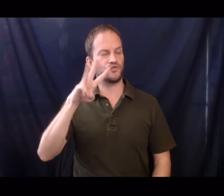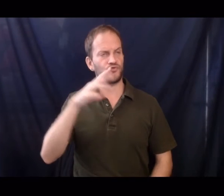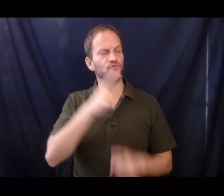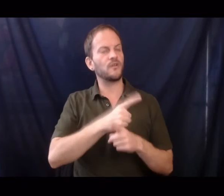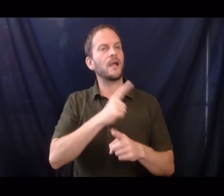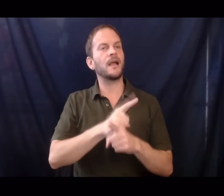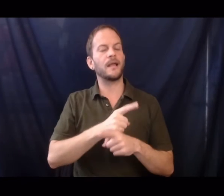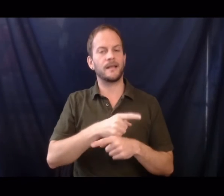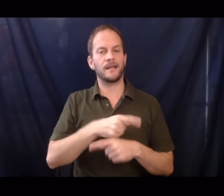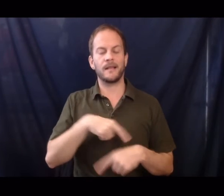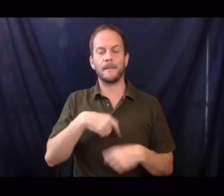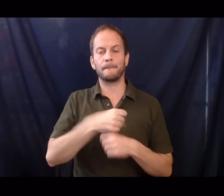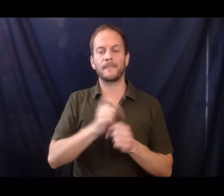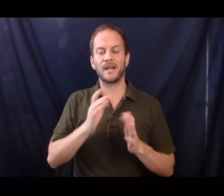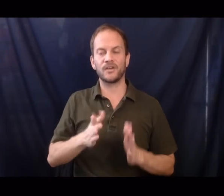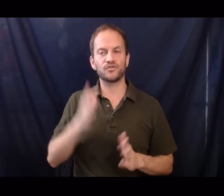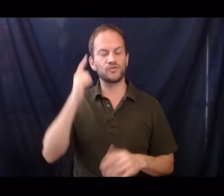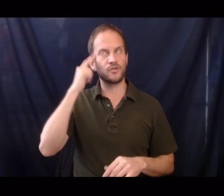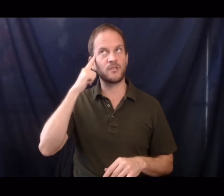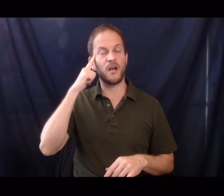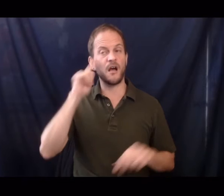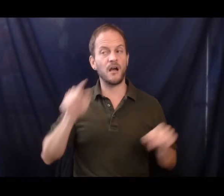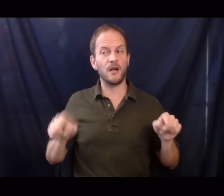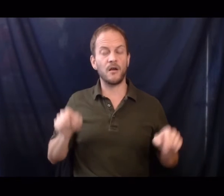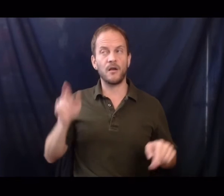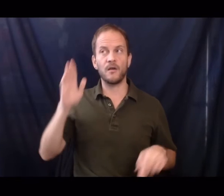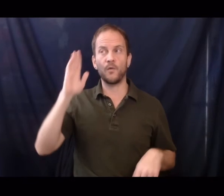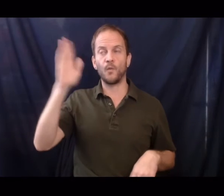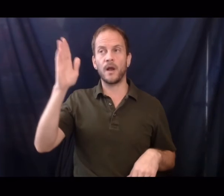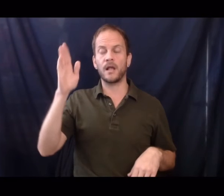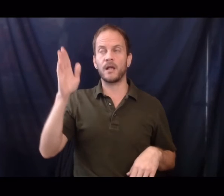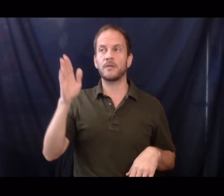factions. They would work selfishly.